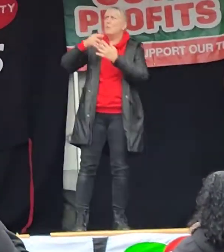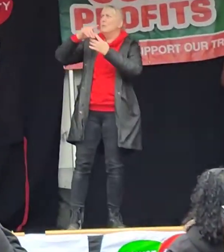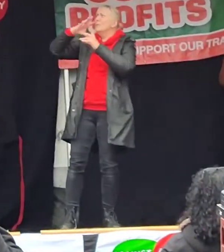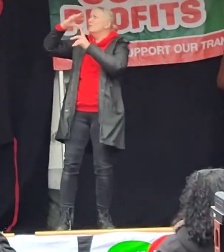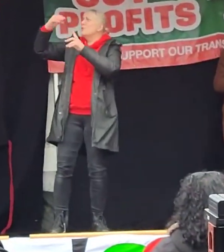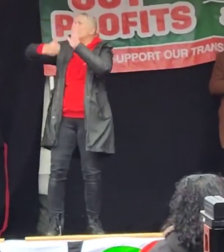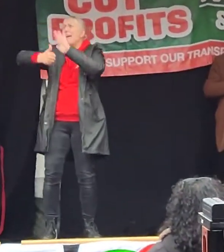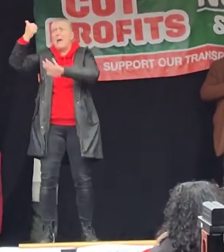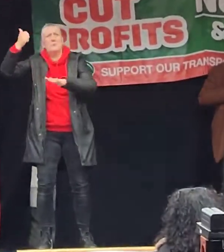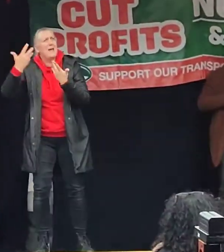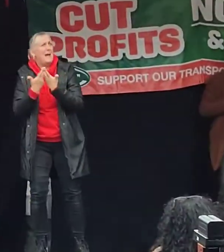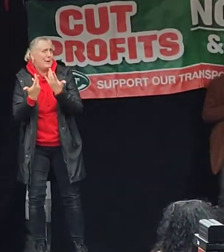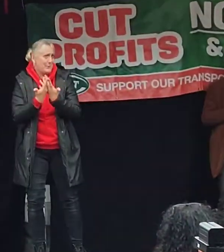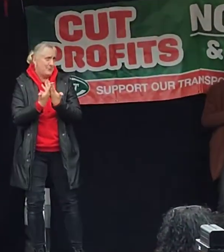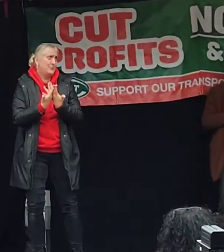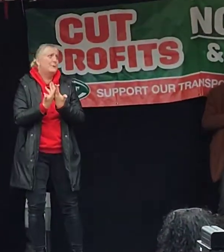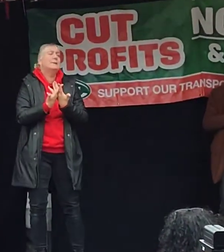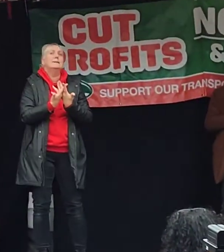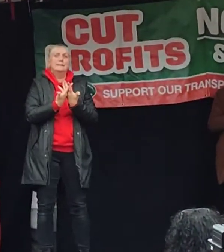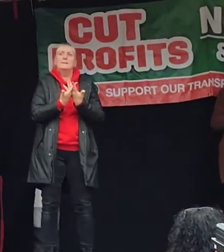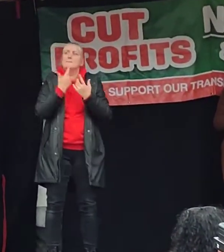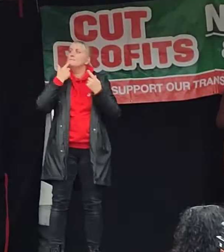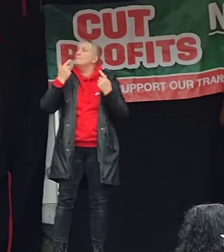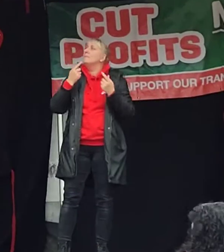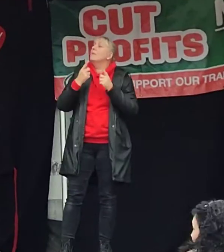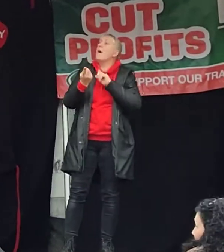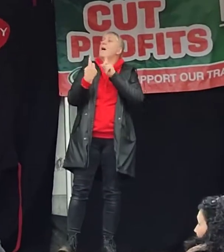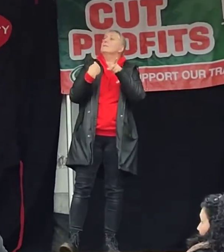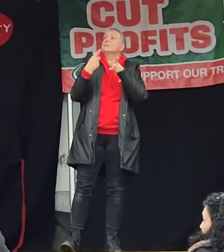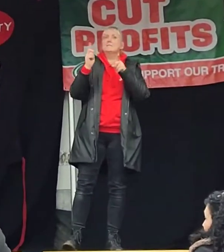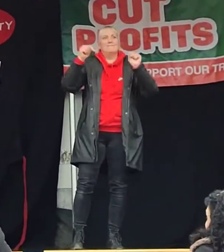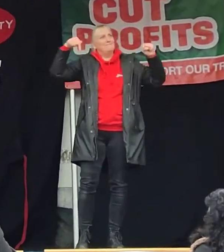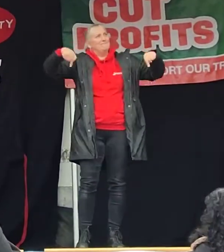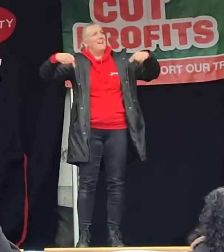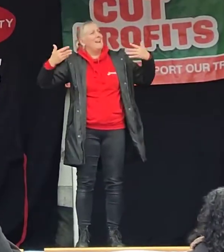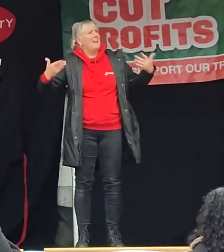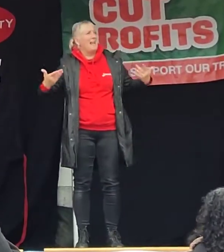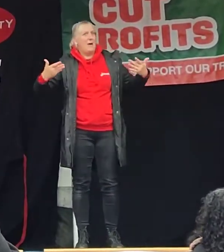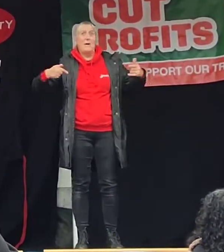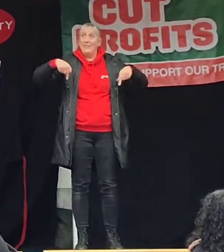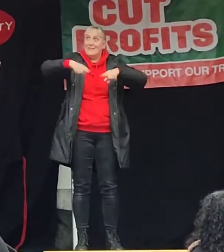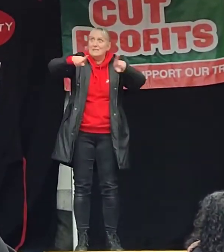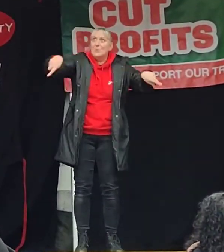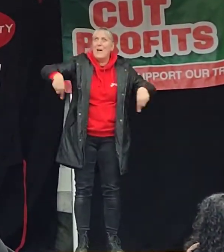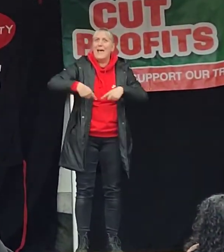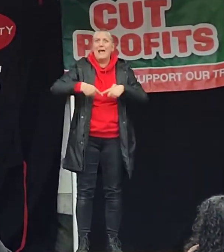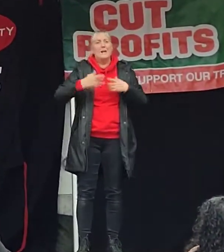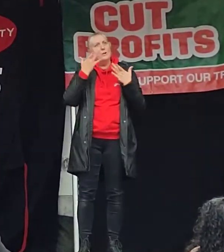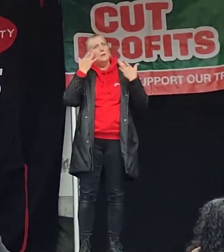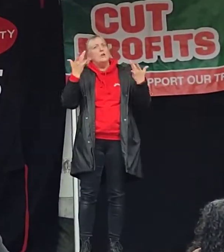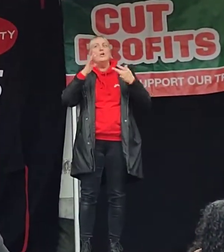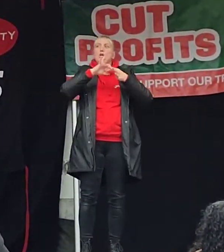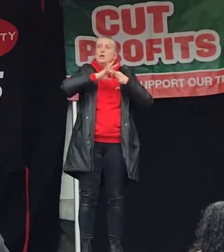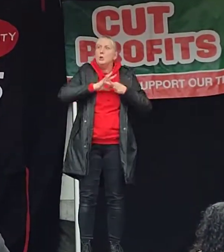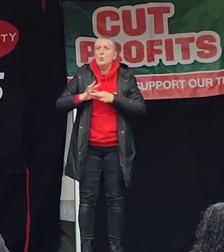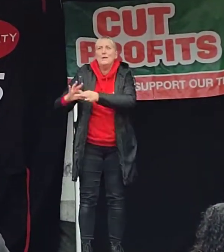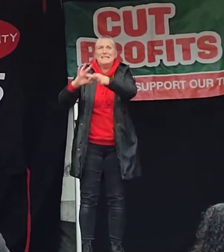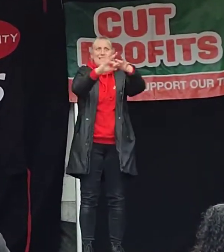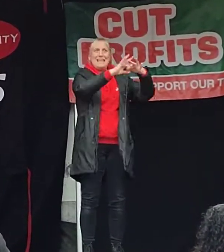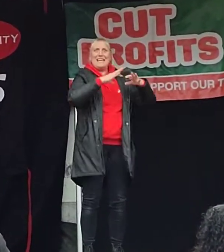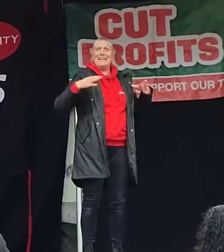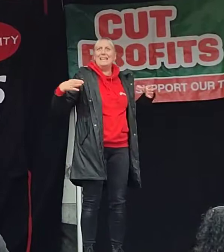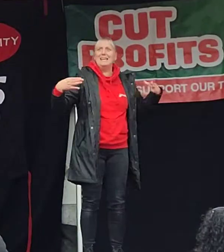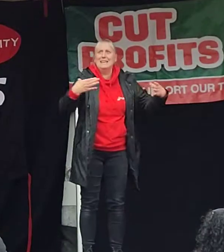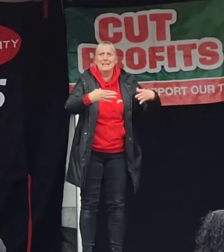how do we change it? The answer is here in this square. It is the unity of all of